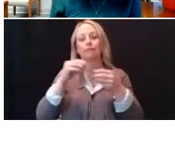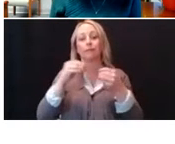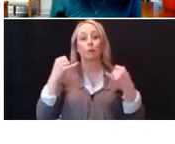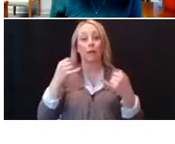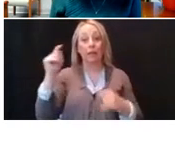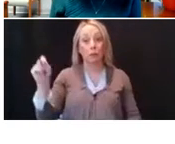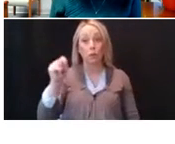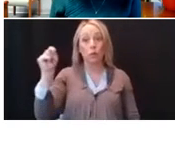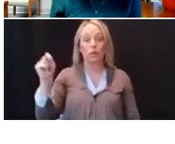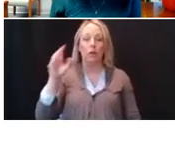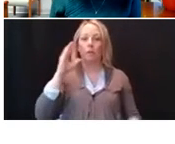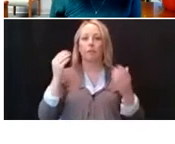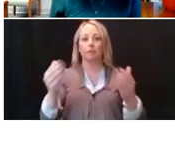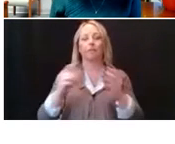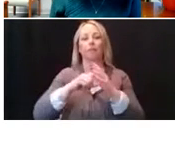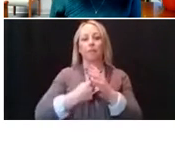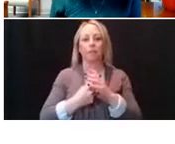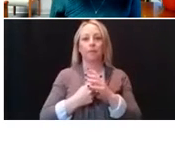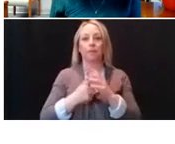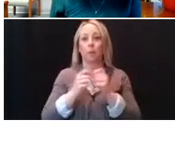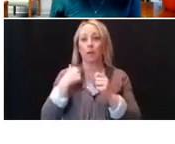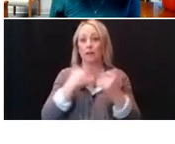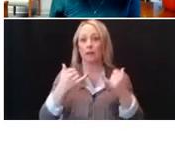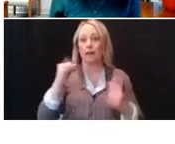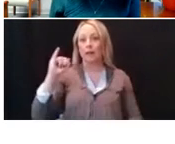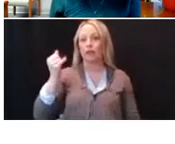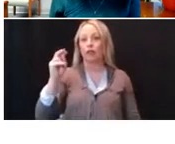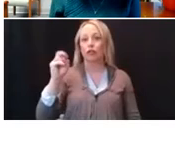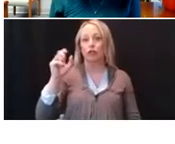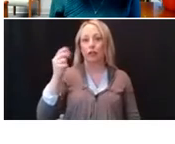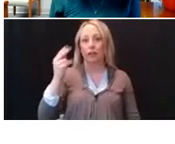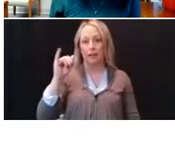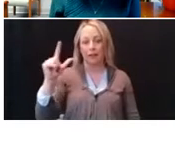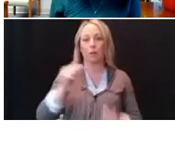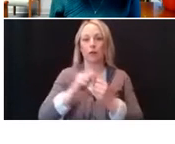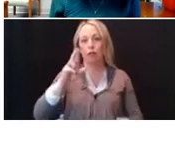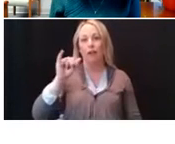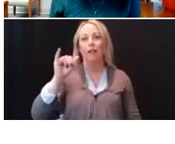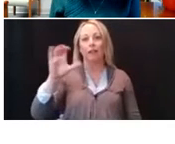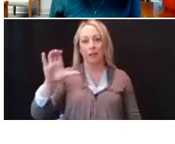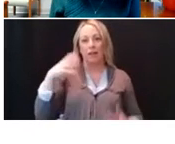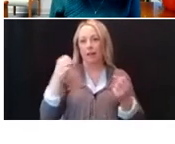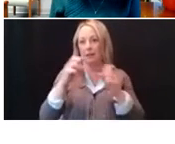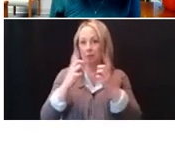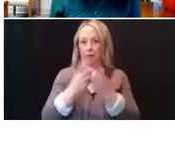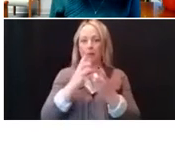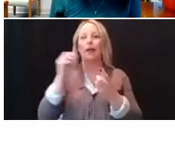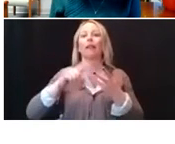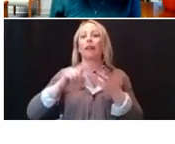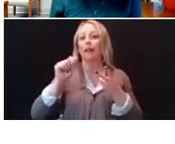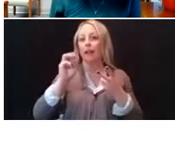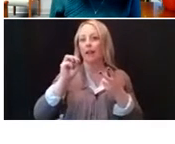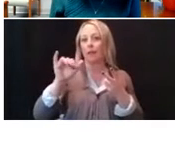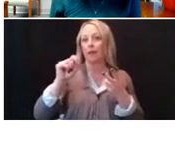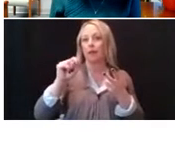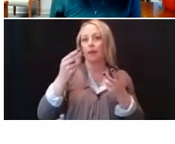we're going to go ahead and get started. With us today, we have Janet Hill with the Rock Island County Health Department and Amy Thorson